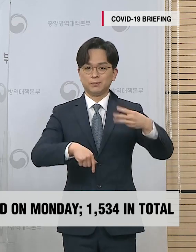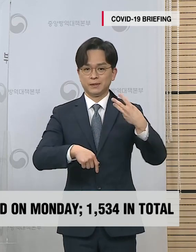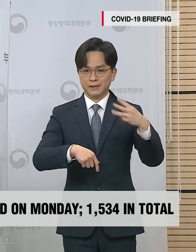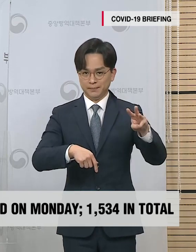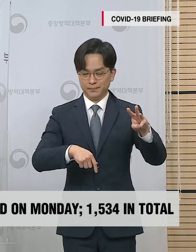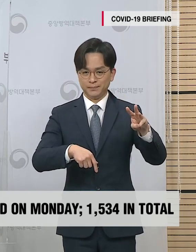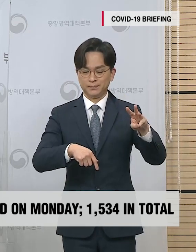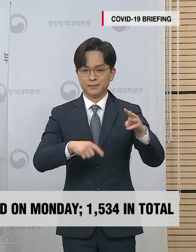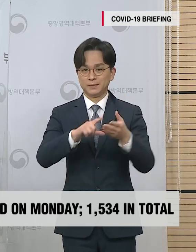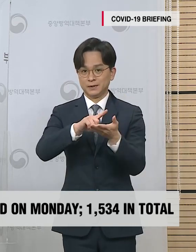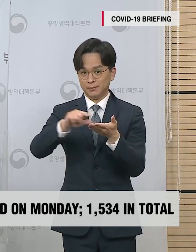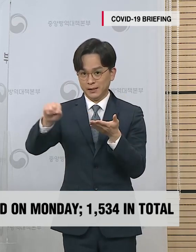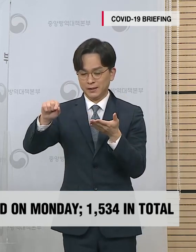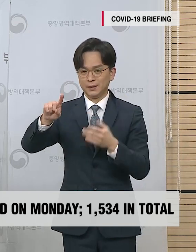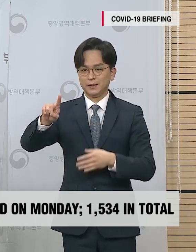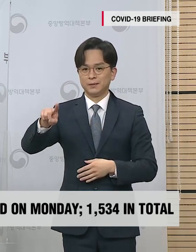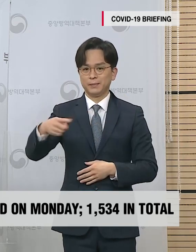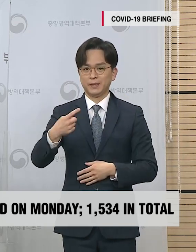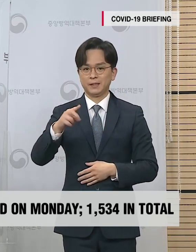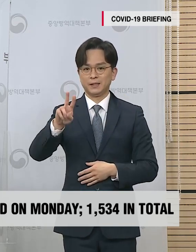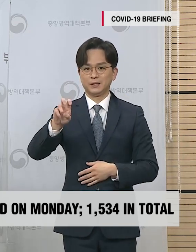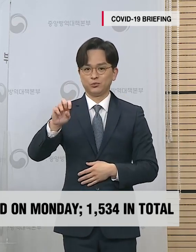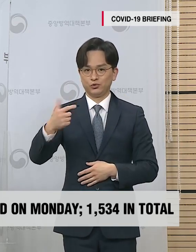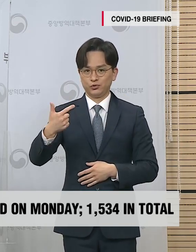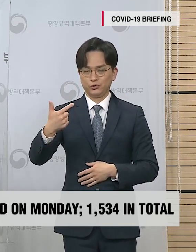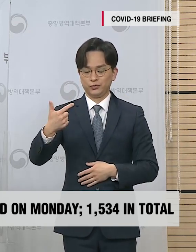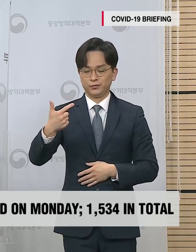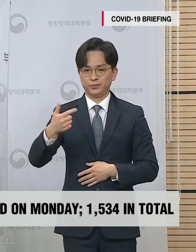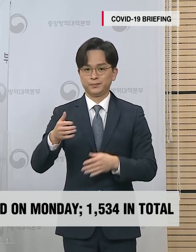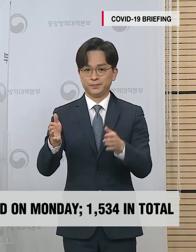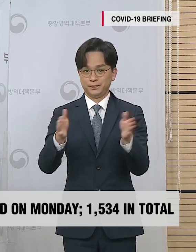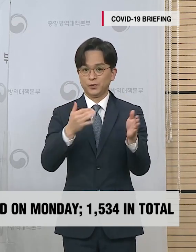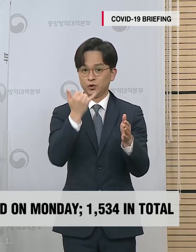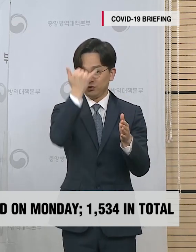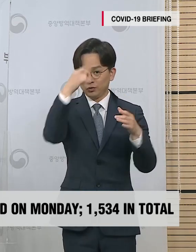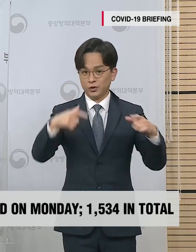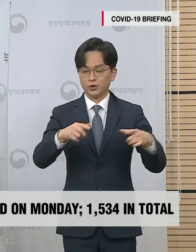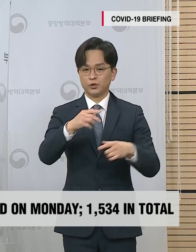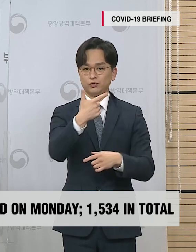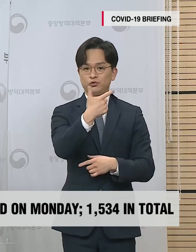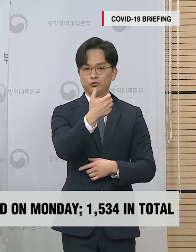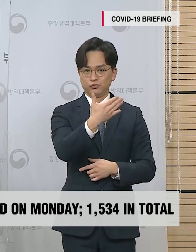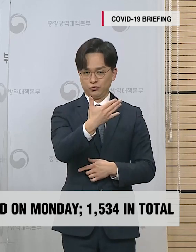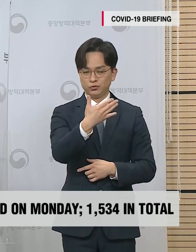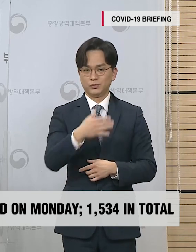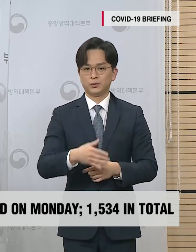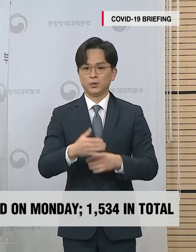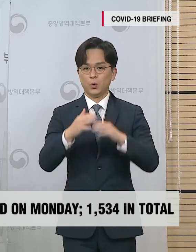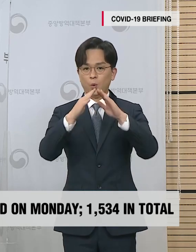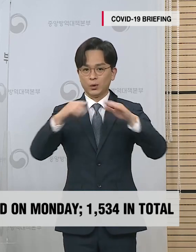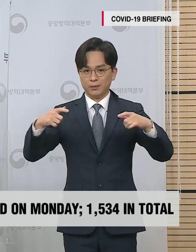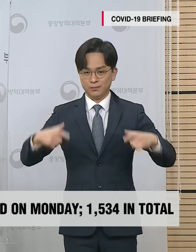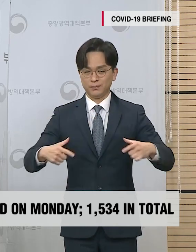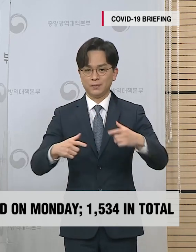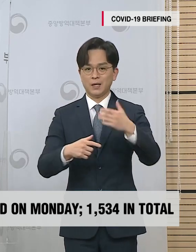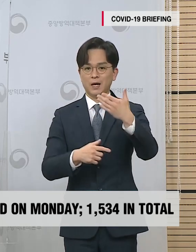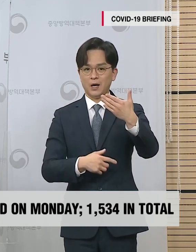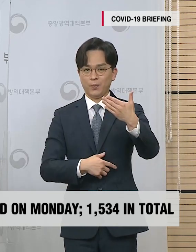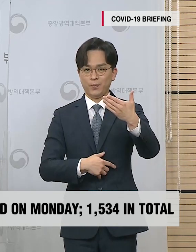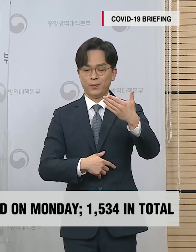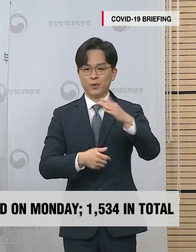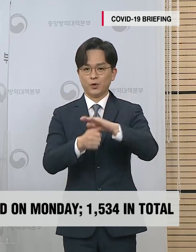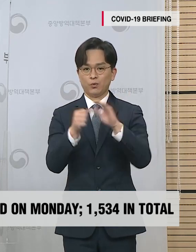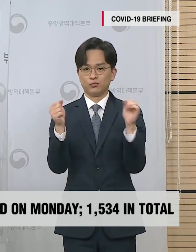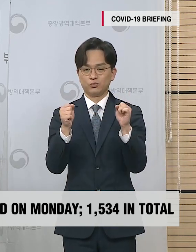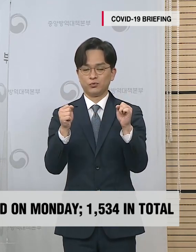local infections, 303 in the capital area and 126 in the non-capital area. 66 in